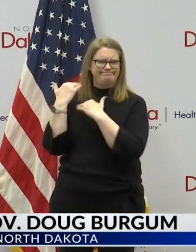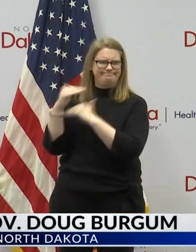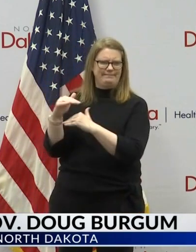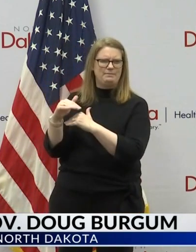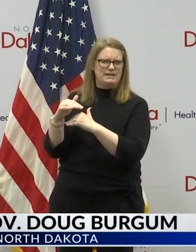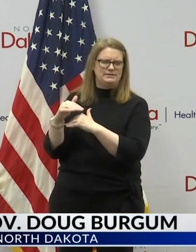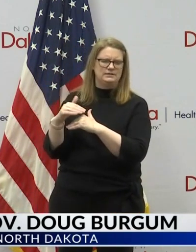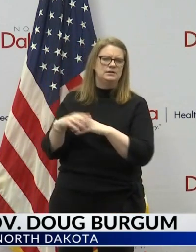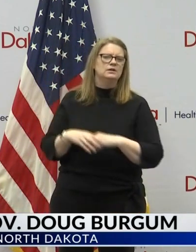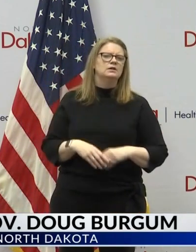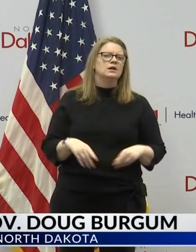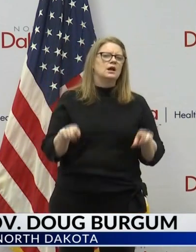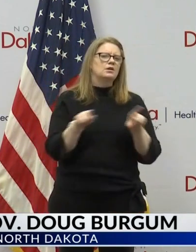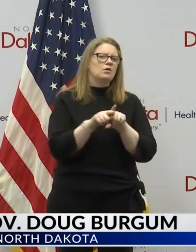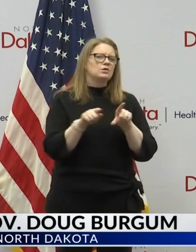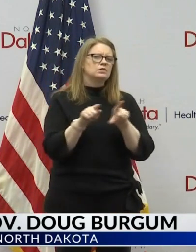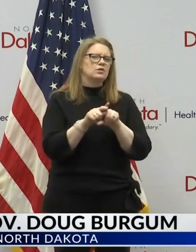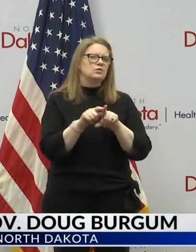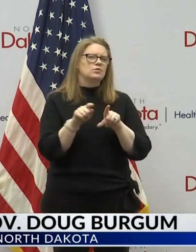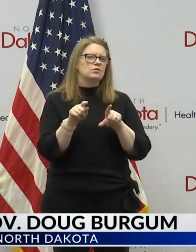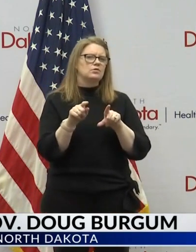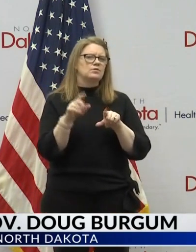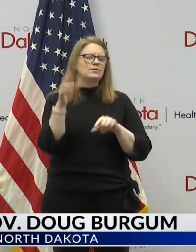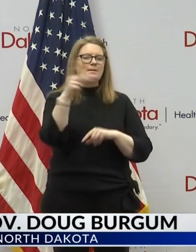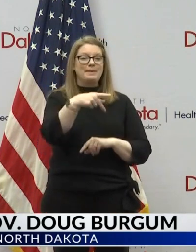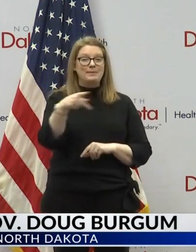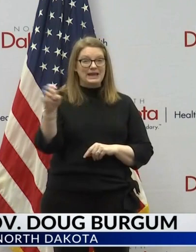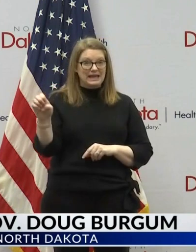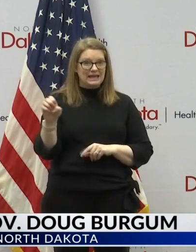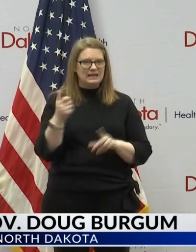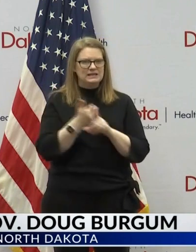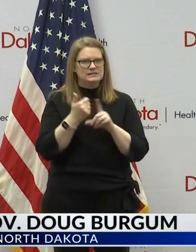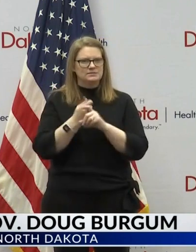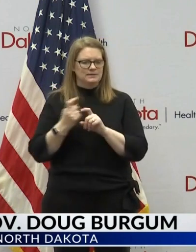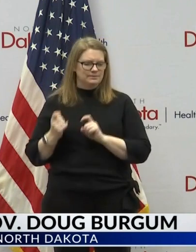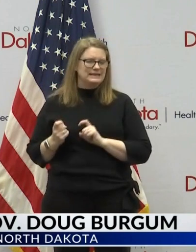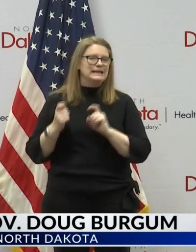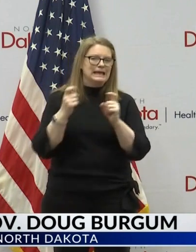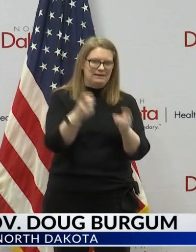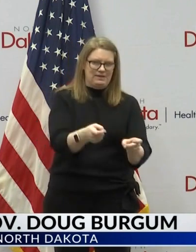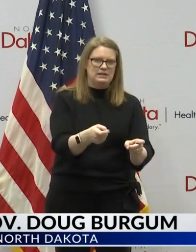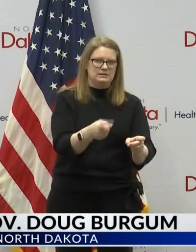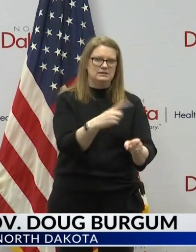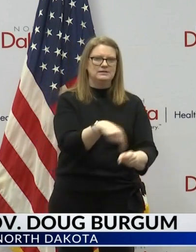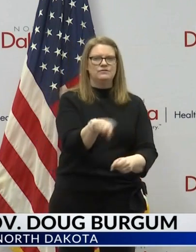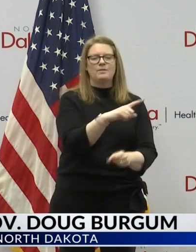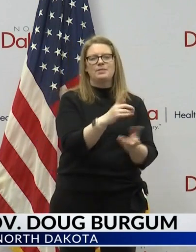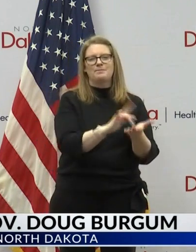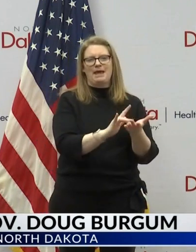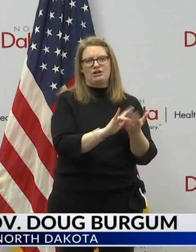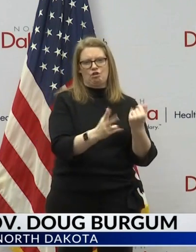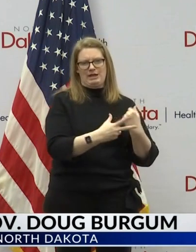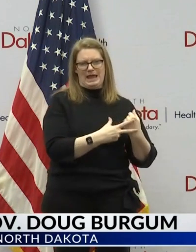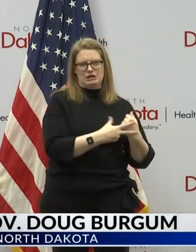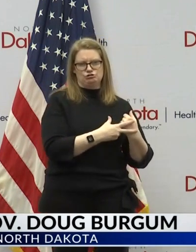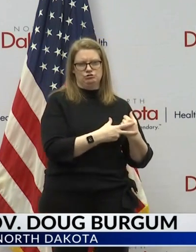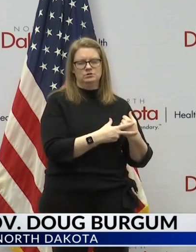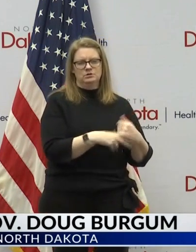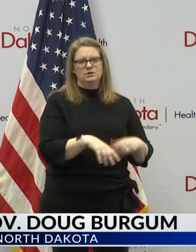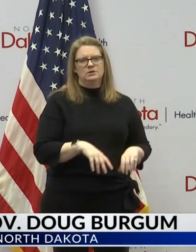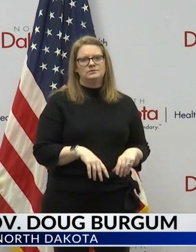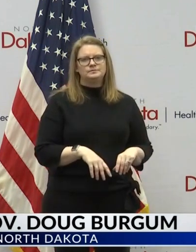there's been a substantial amount of PPE which has been supplied from the state's medical cache. We should also note